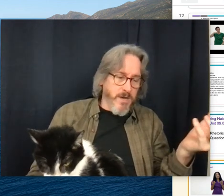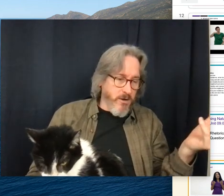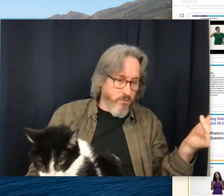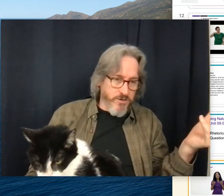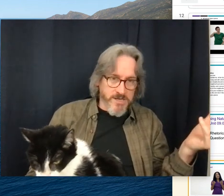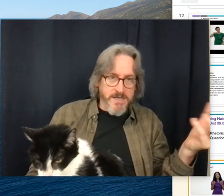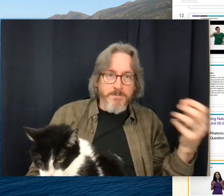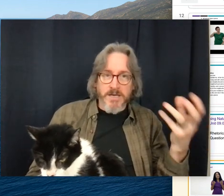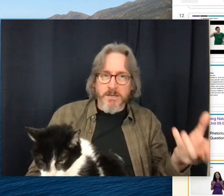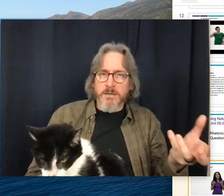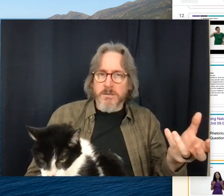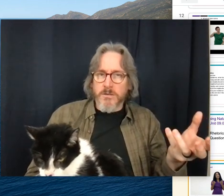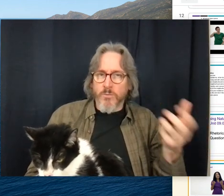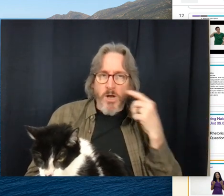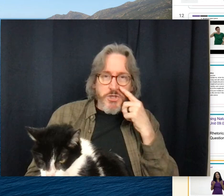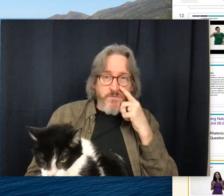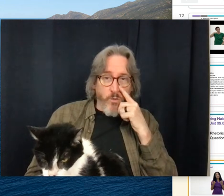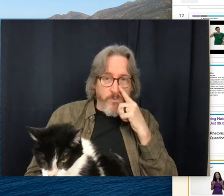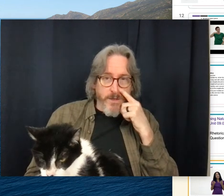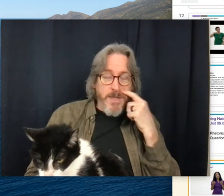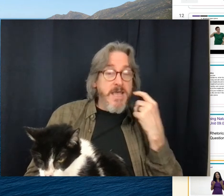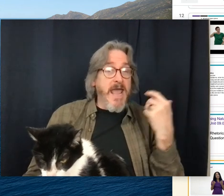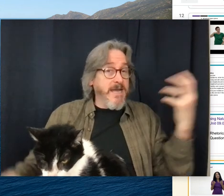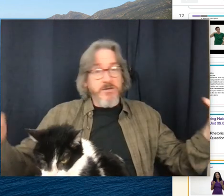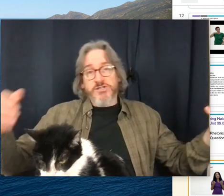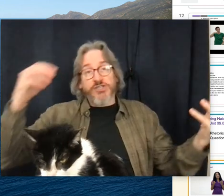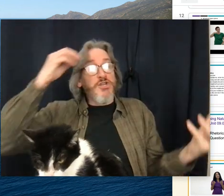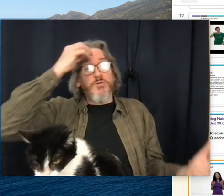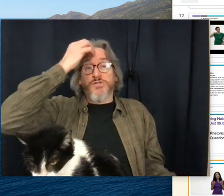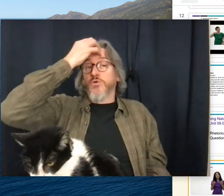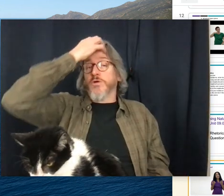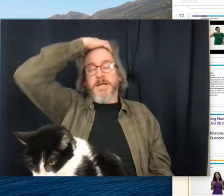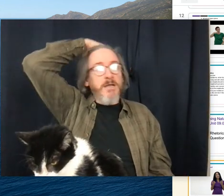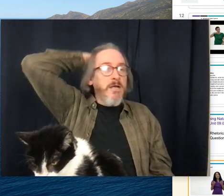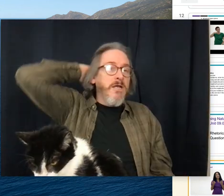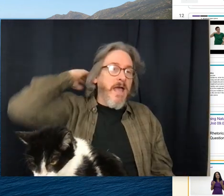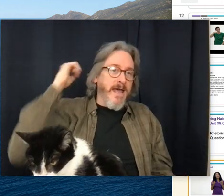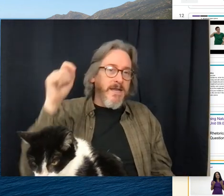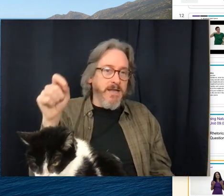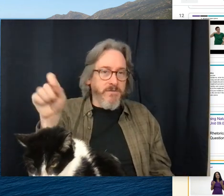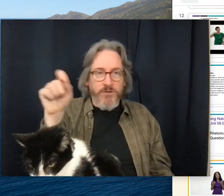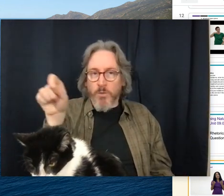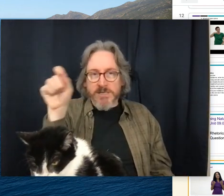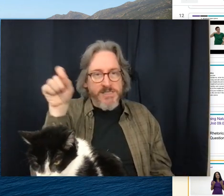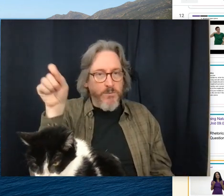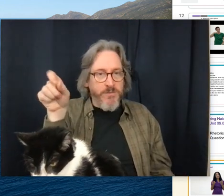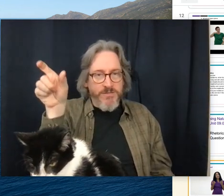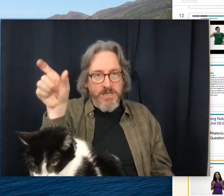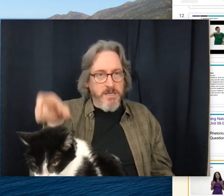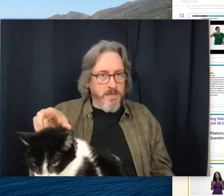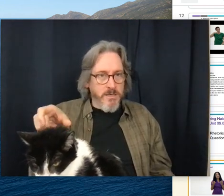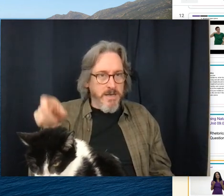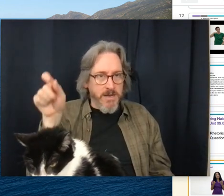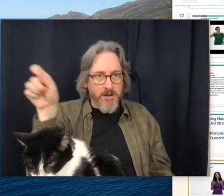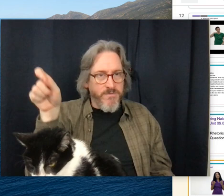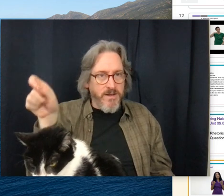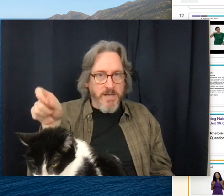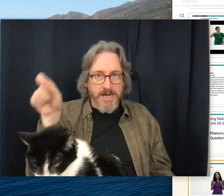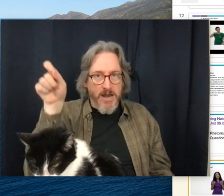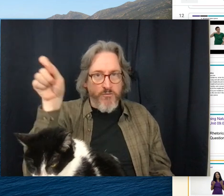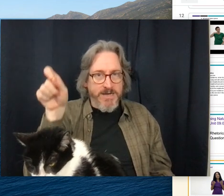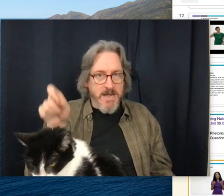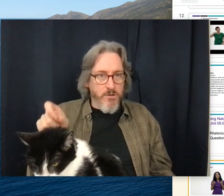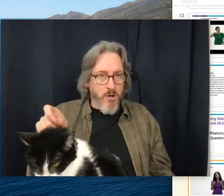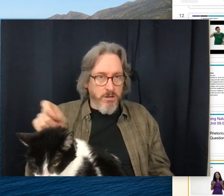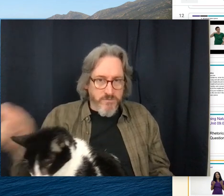of them, not overdoes it, but watch for them. And here's just a new story. And if you want, sit with the narrative